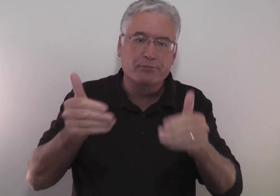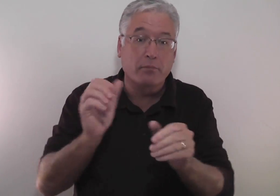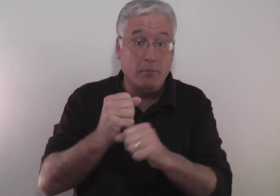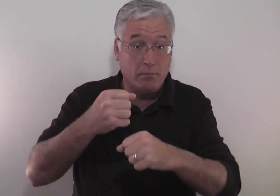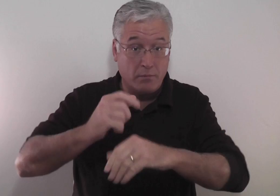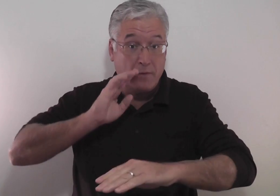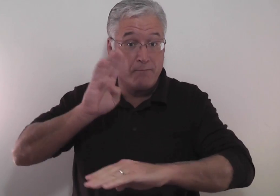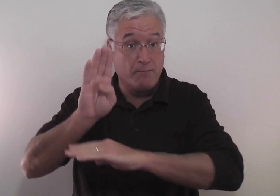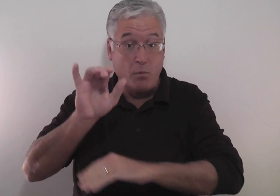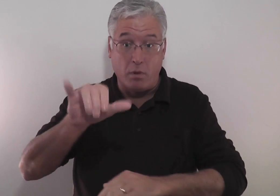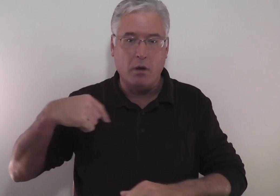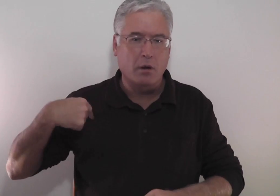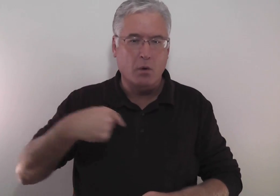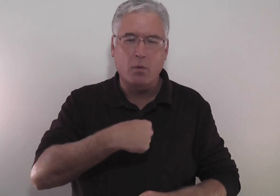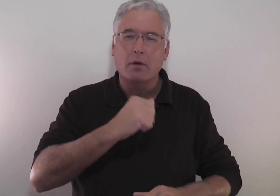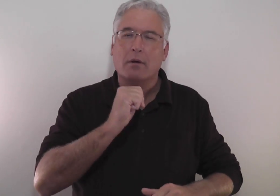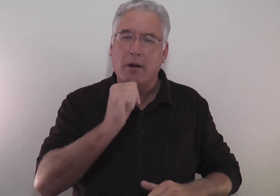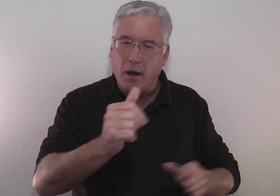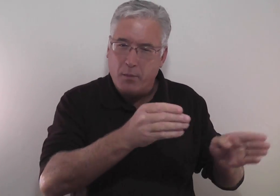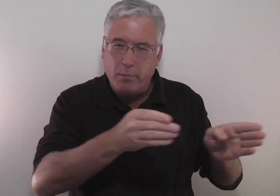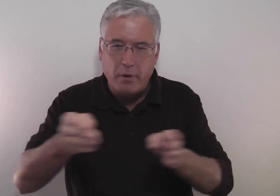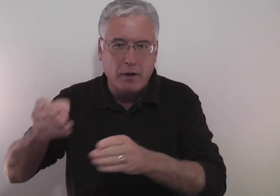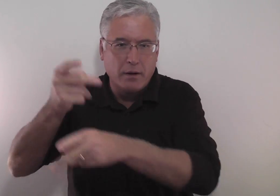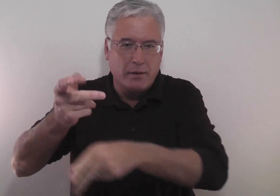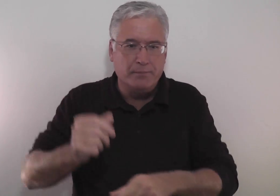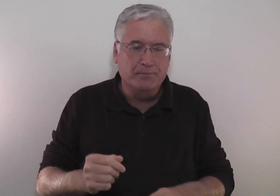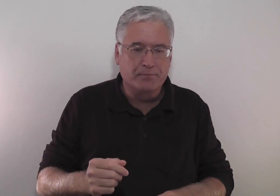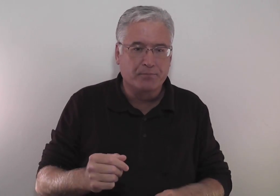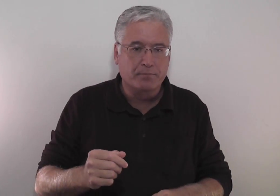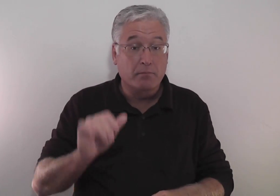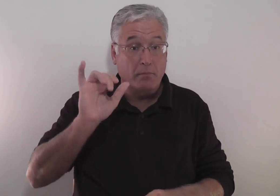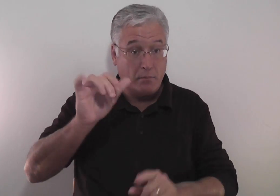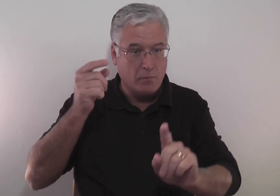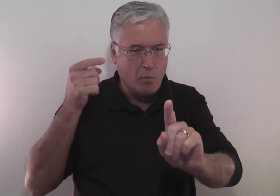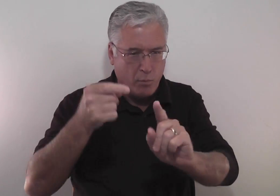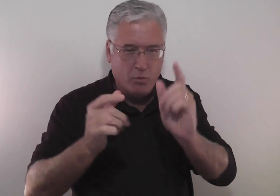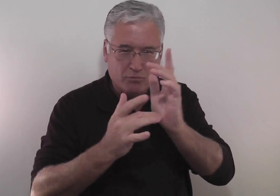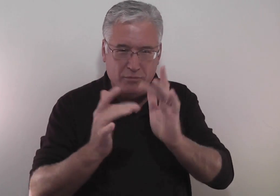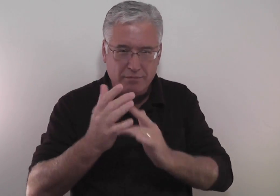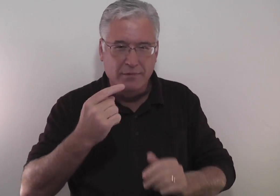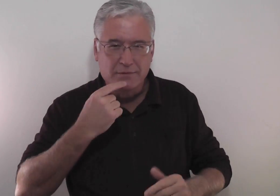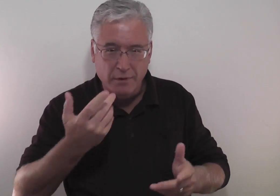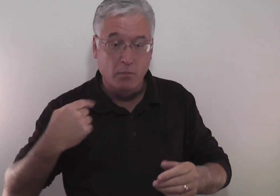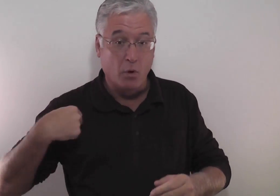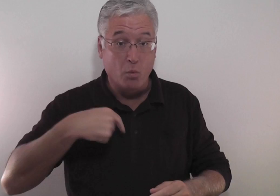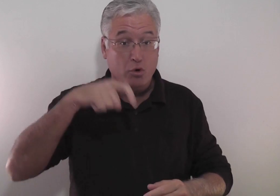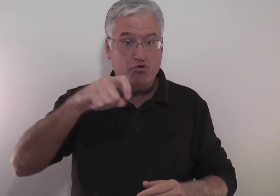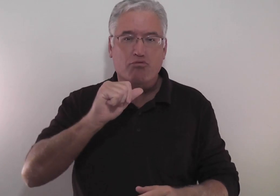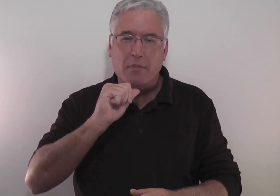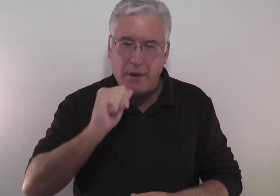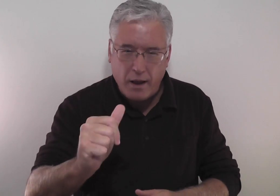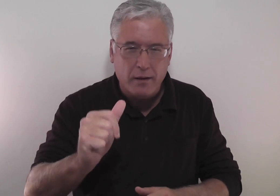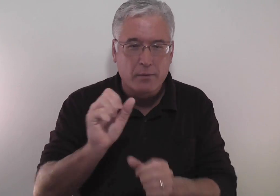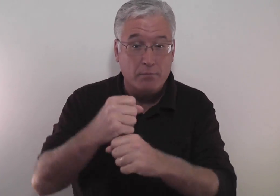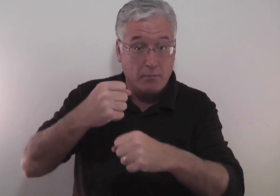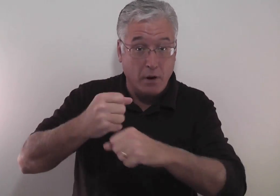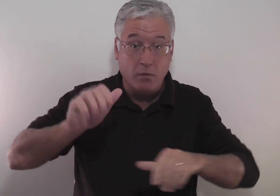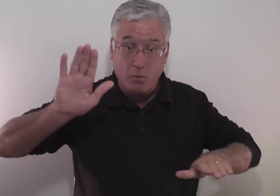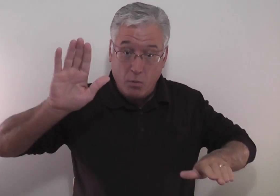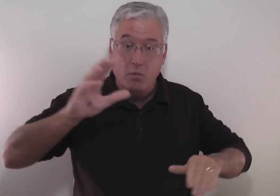a vow or a promise, if we're not planning to keep it. And that's the point that Jesus was meaning, that we should